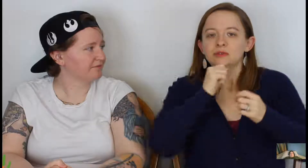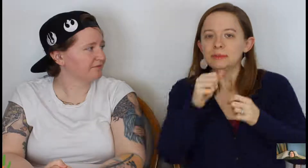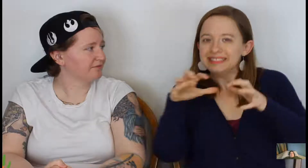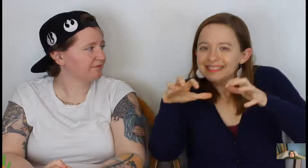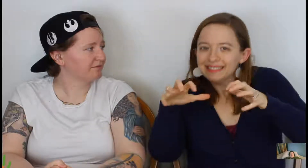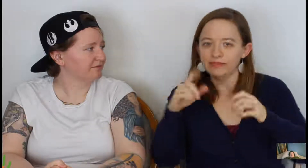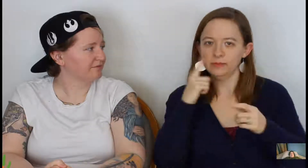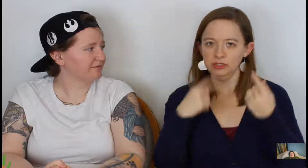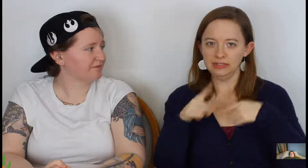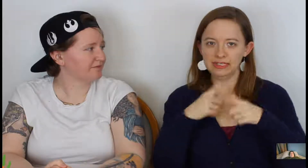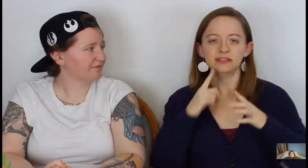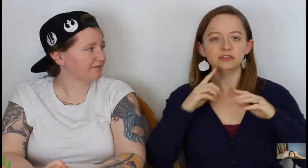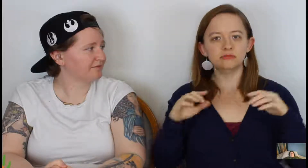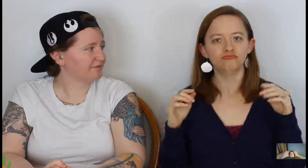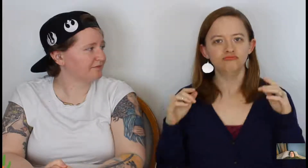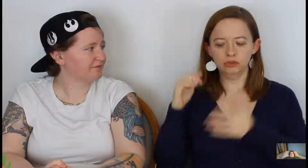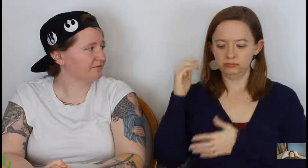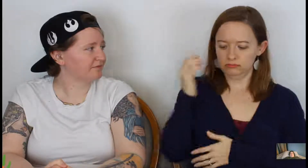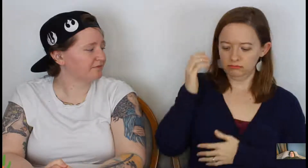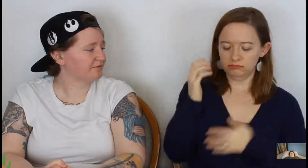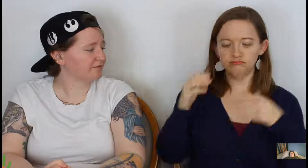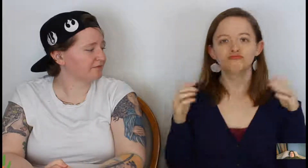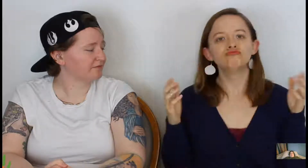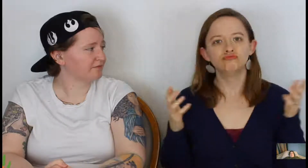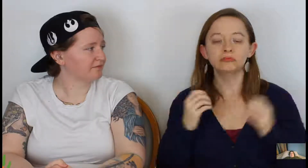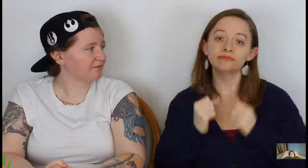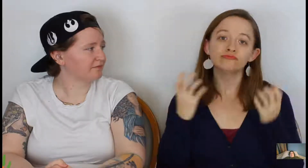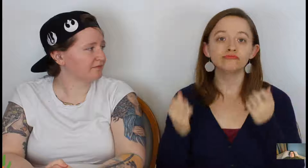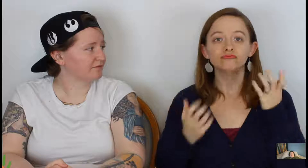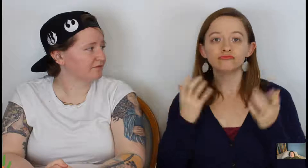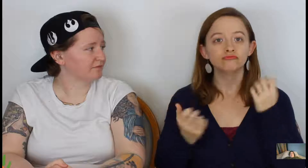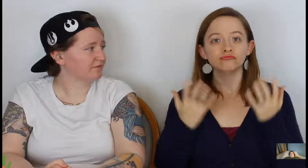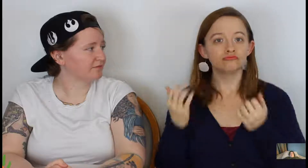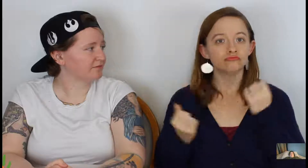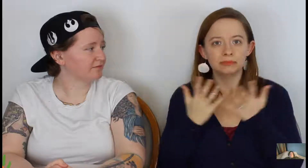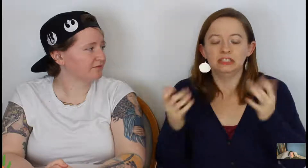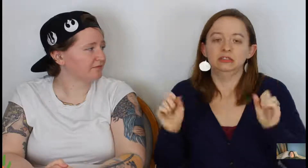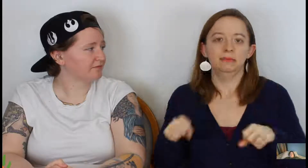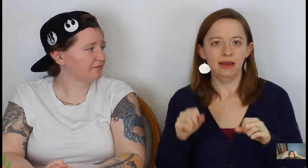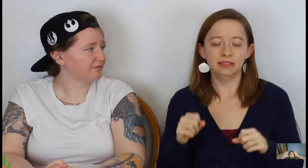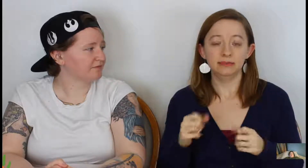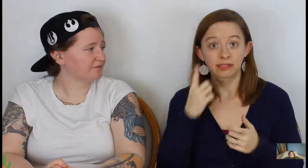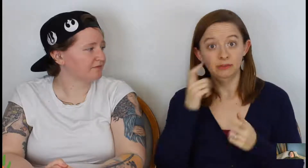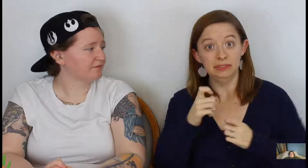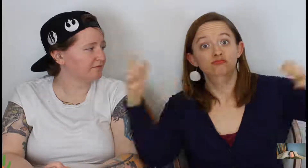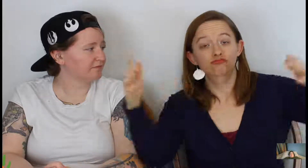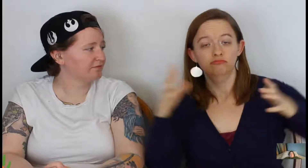No, then you're tensing up and you're gonna get stiff. So, like, put your arms down and then just sign as much as